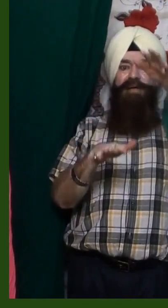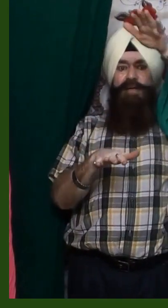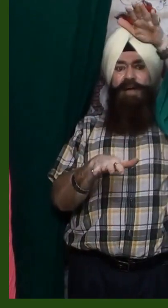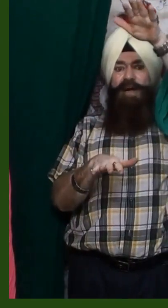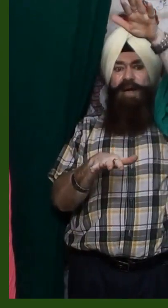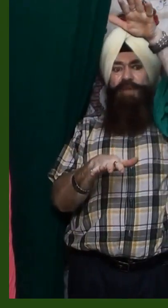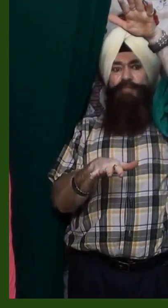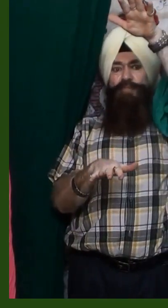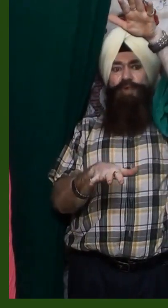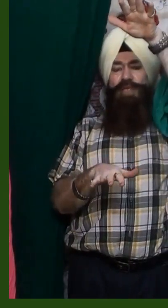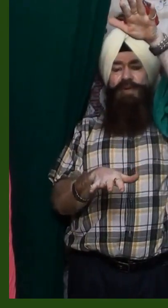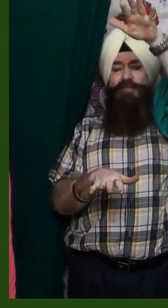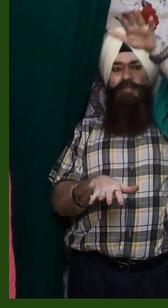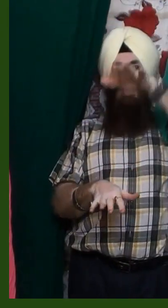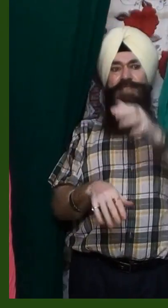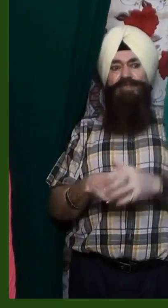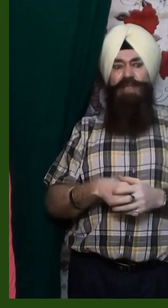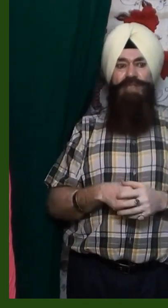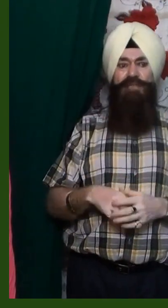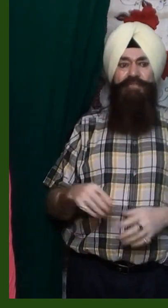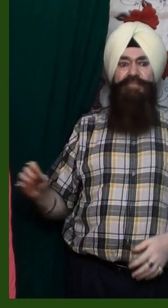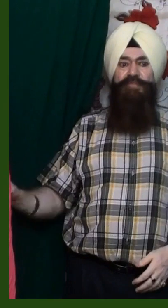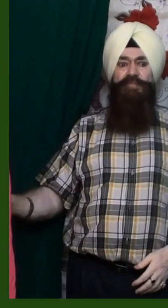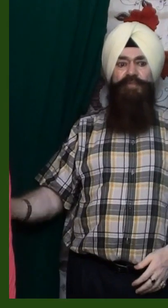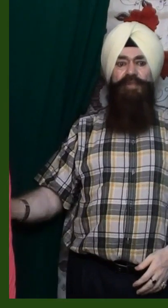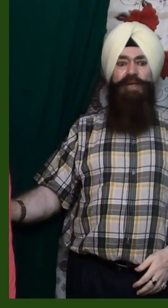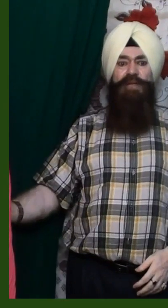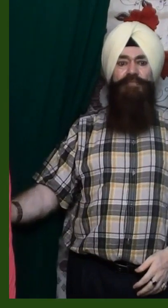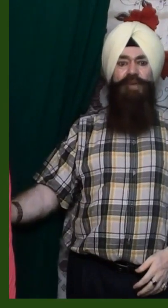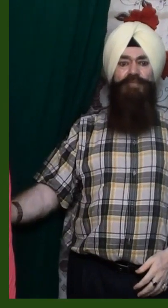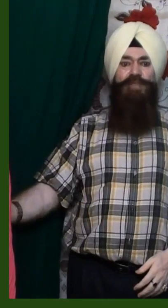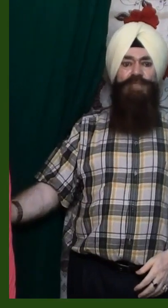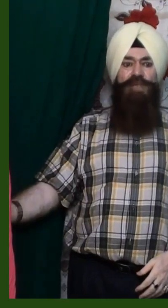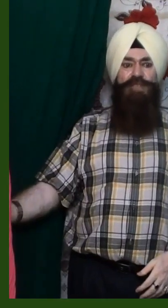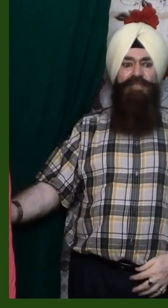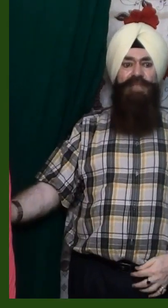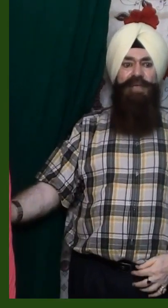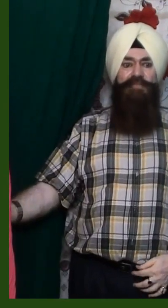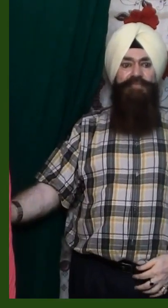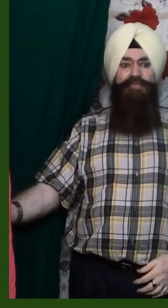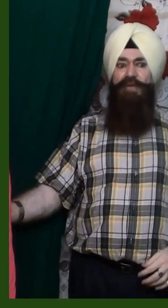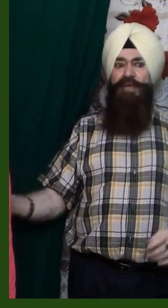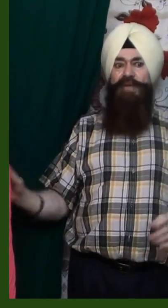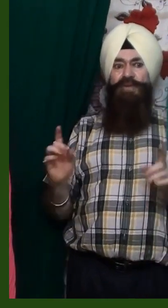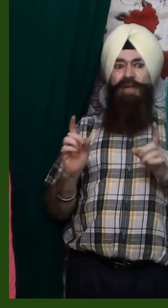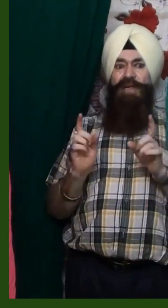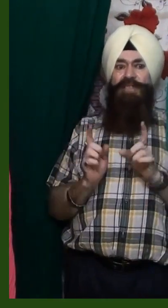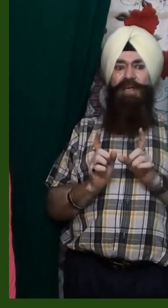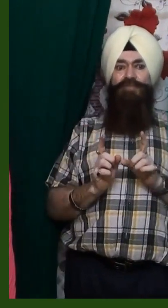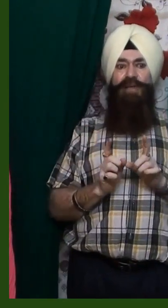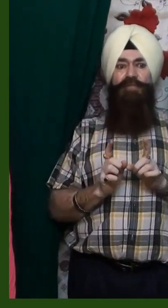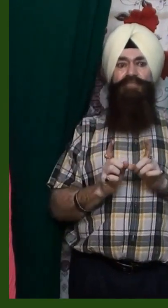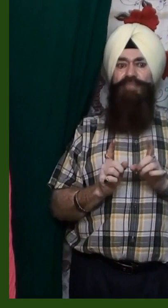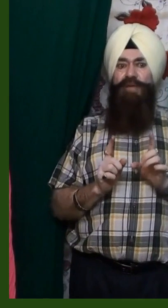that we are both in a free fall situation. We will be in the free fall situation even then. So